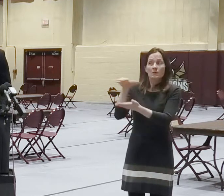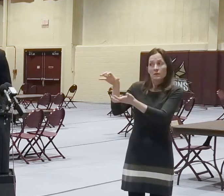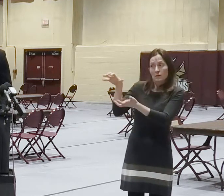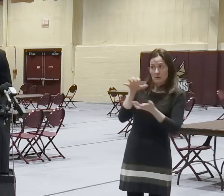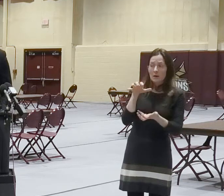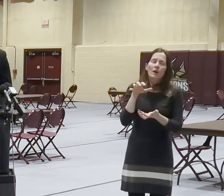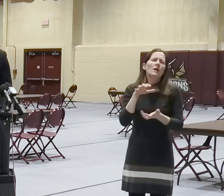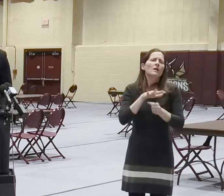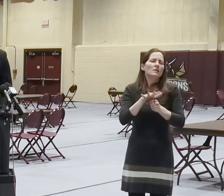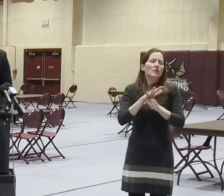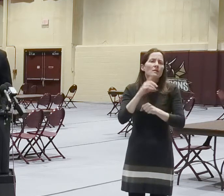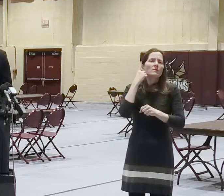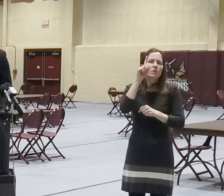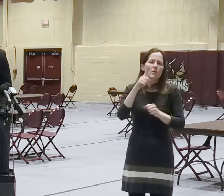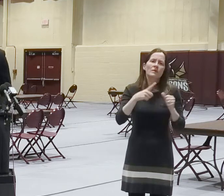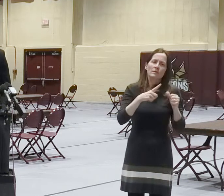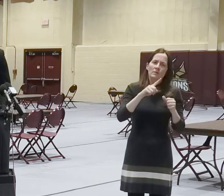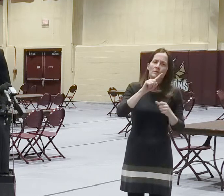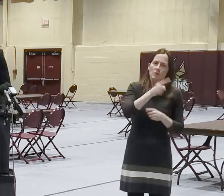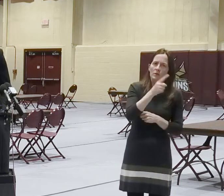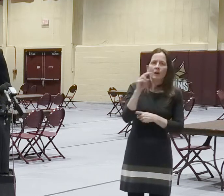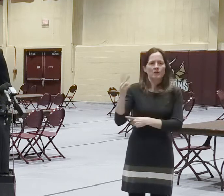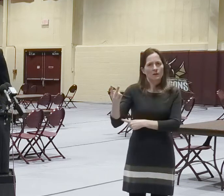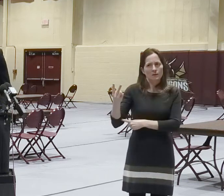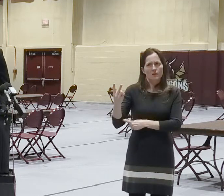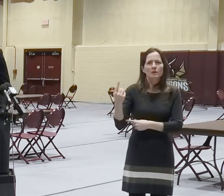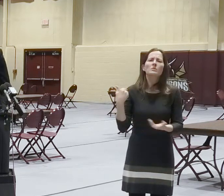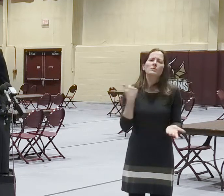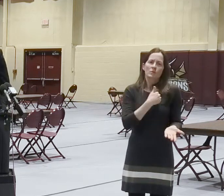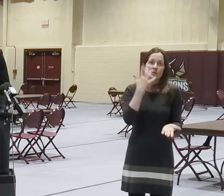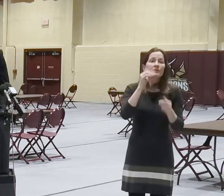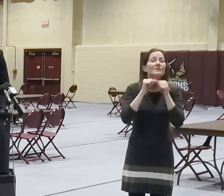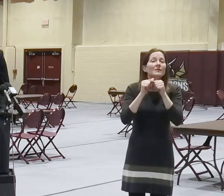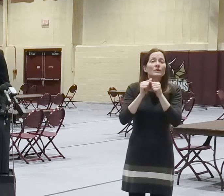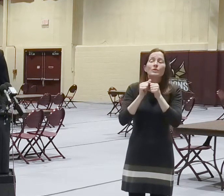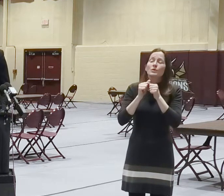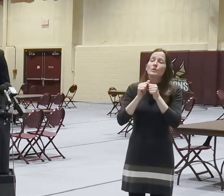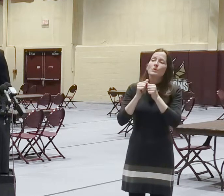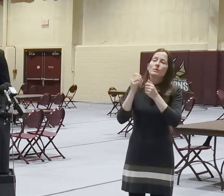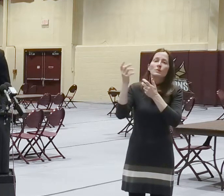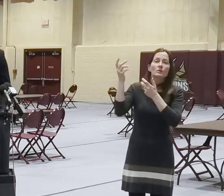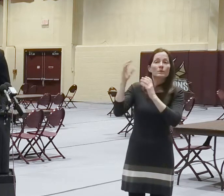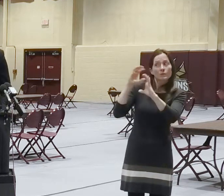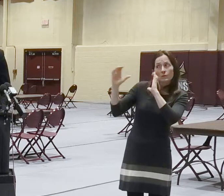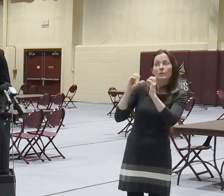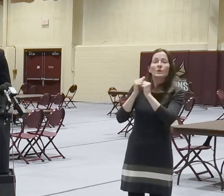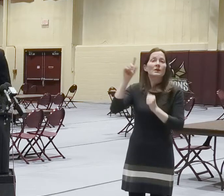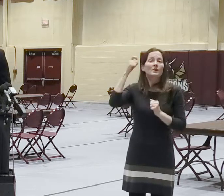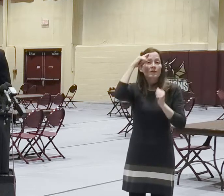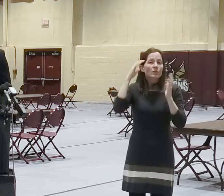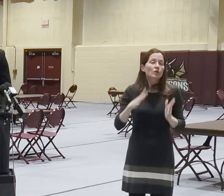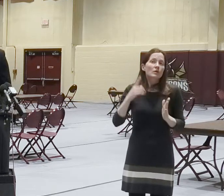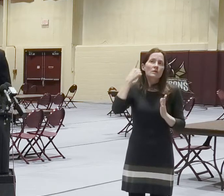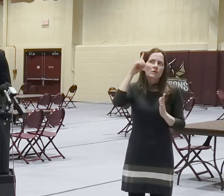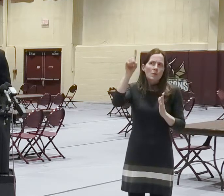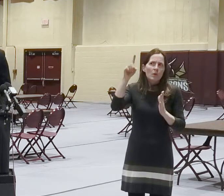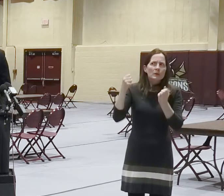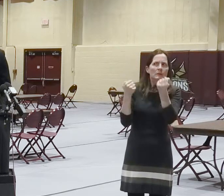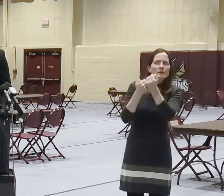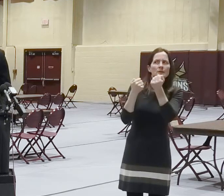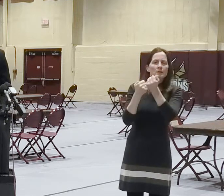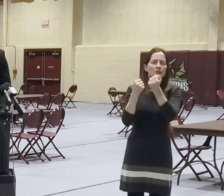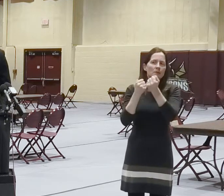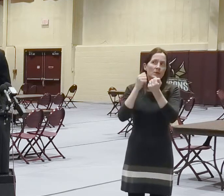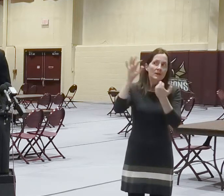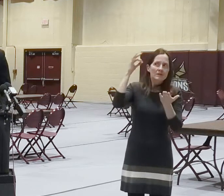will continue to work with the governor to advocate to our federal partners. Our expanded operations will